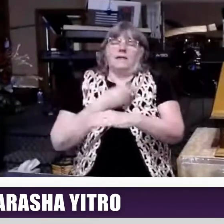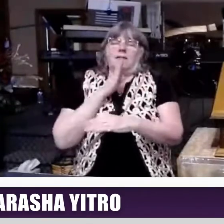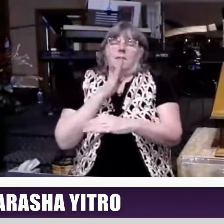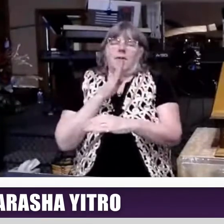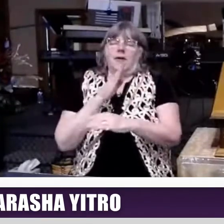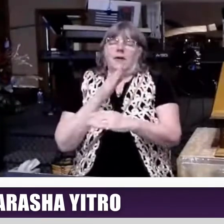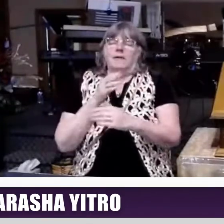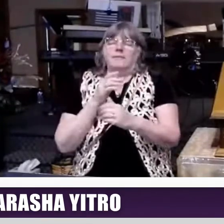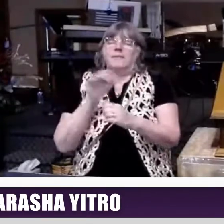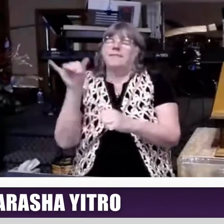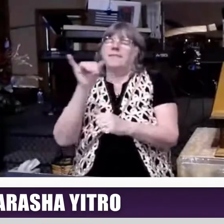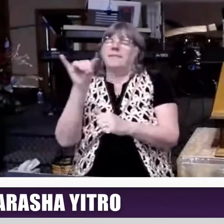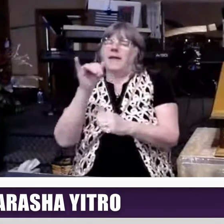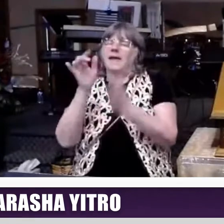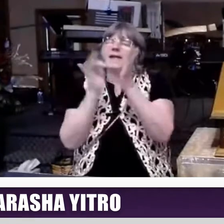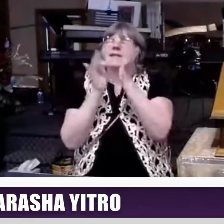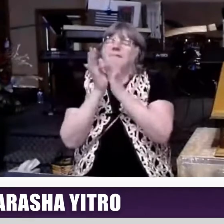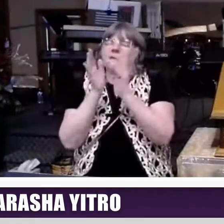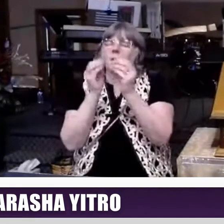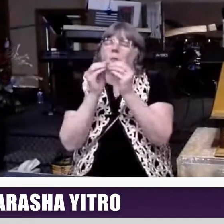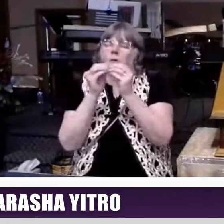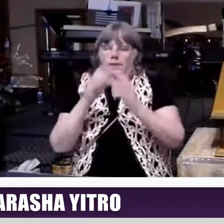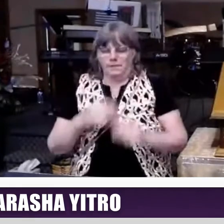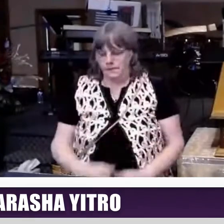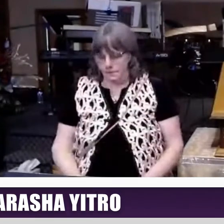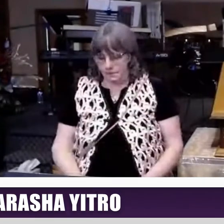Hashem Yeshua Mashiach. Amen.